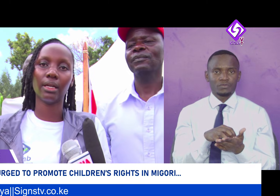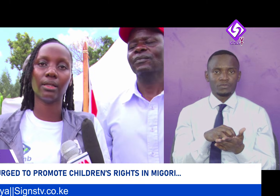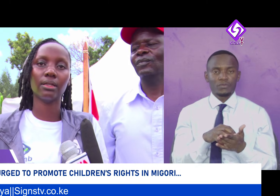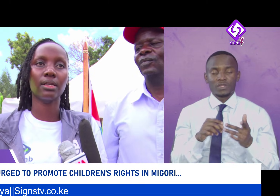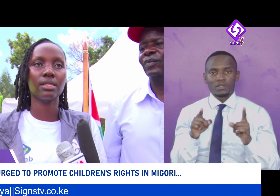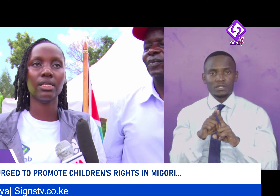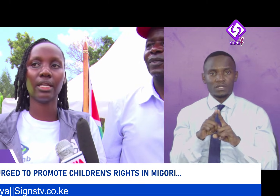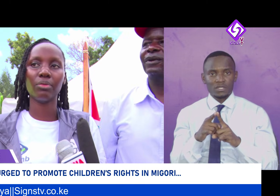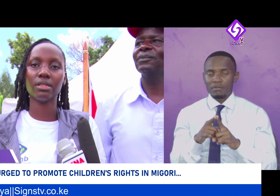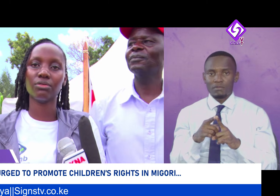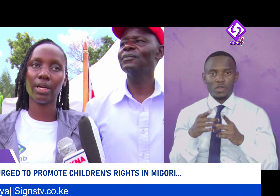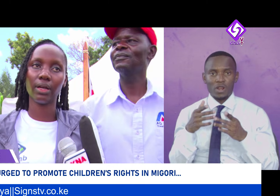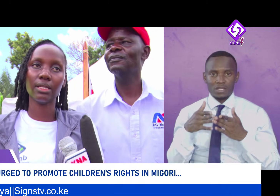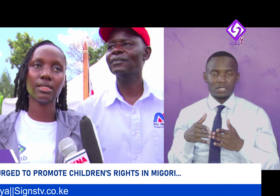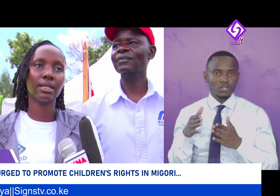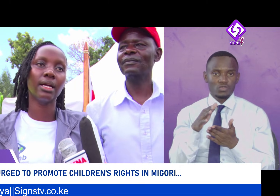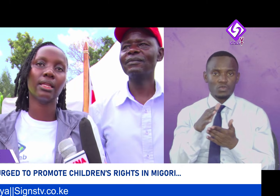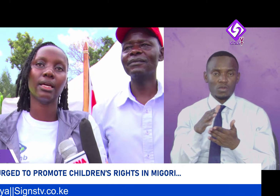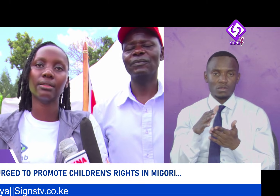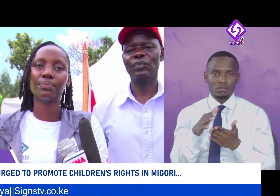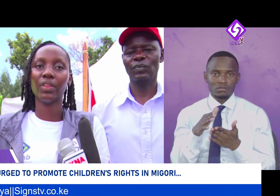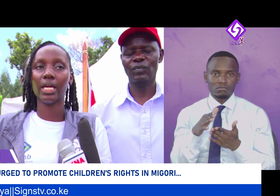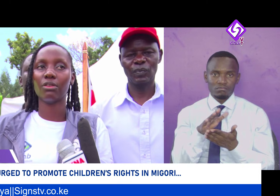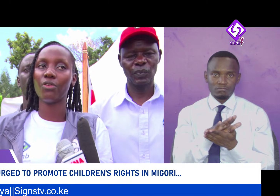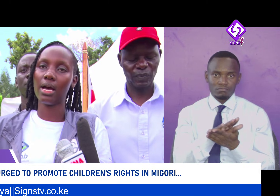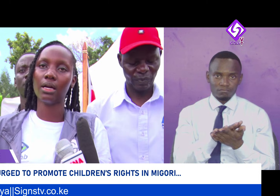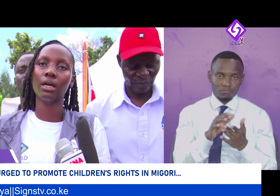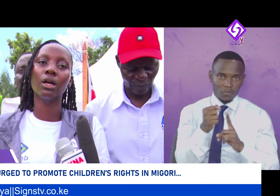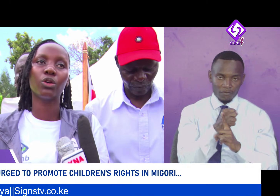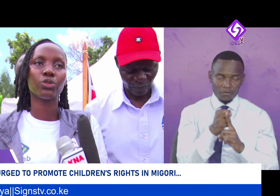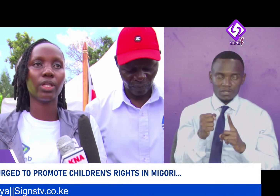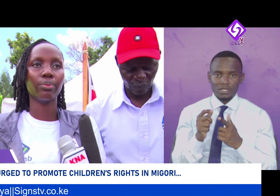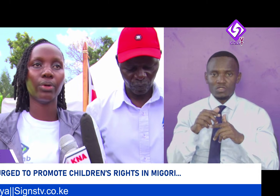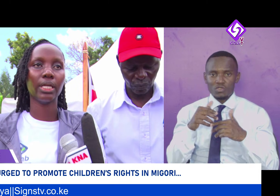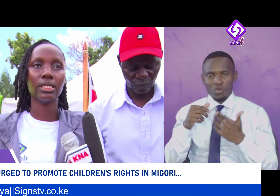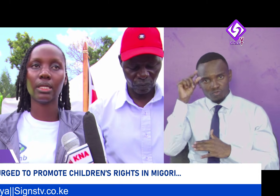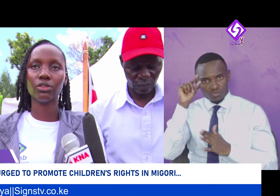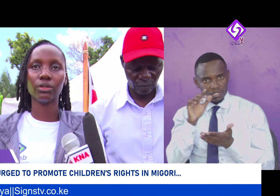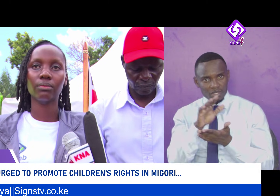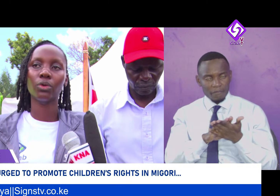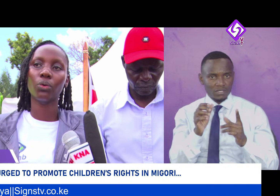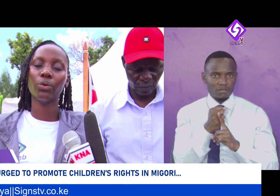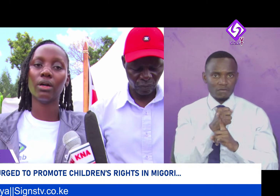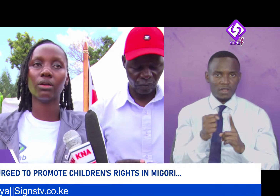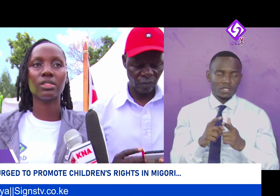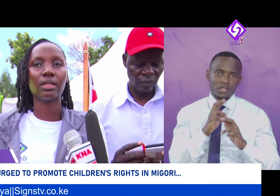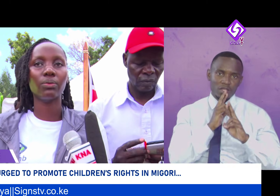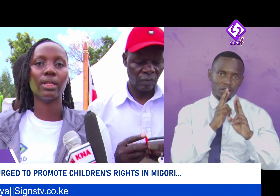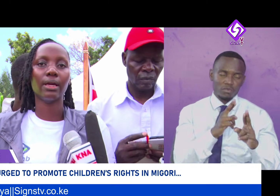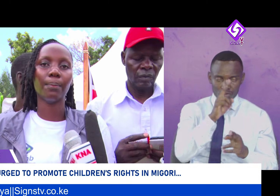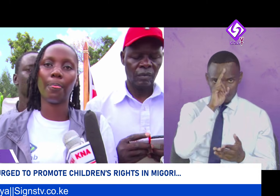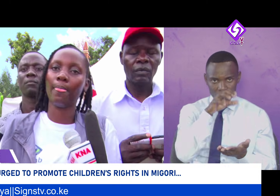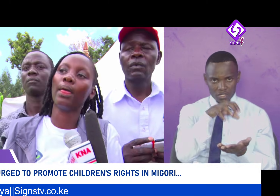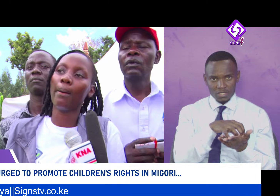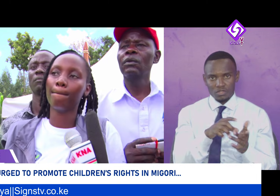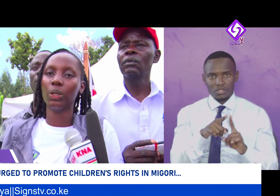SGBV and gender-based violence. Then they refer to the police station. We work closely with